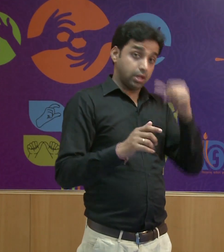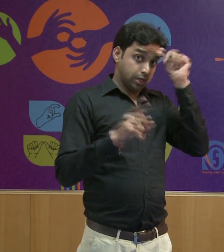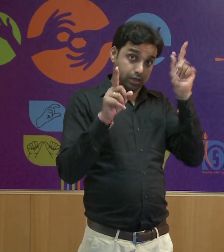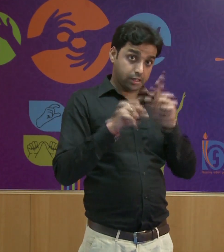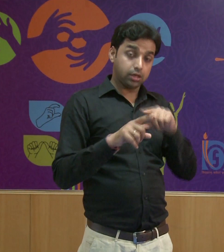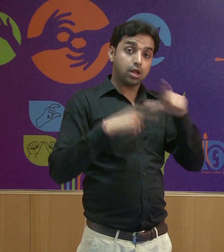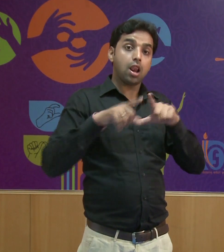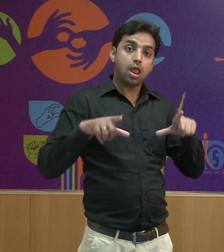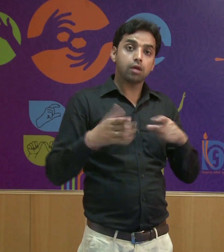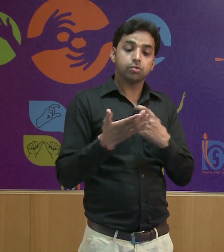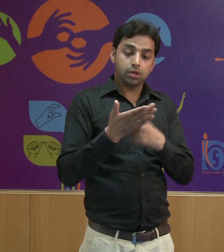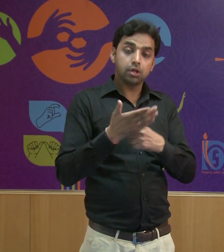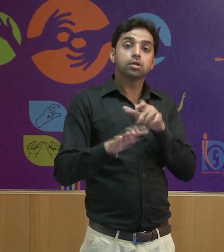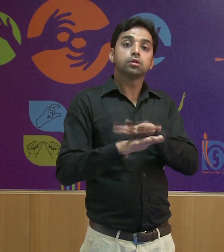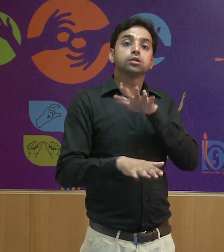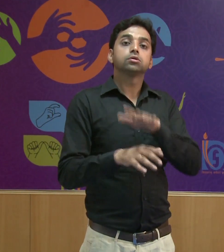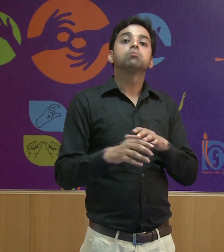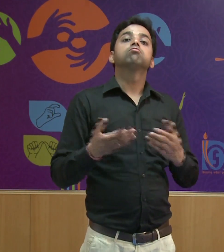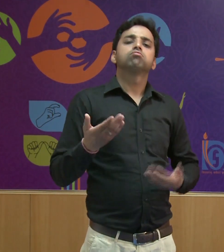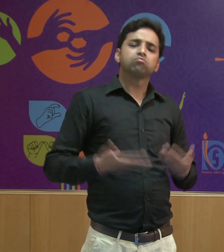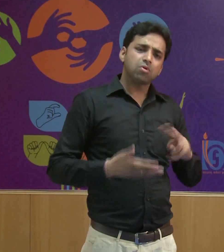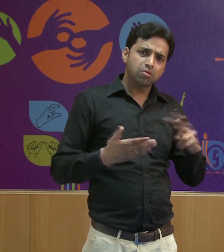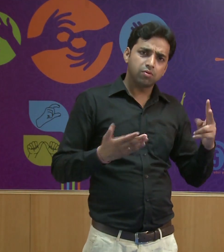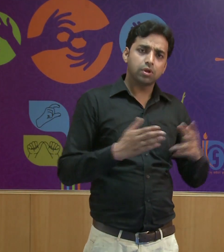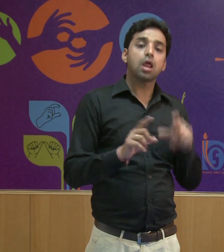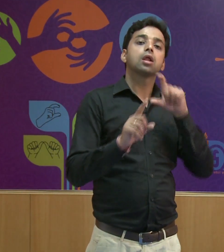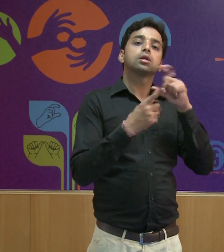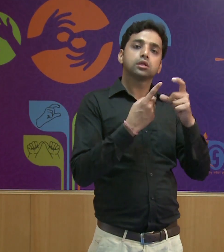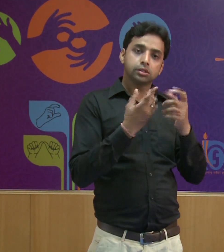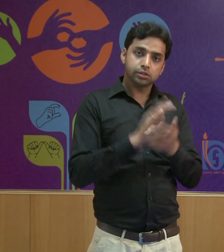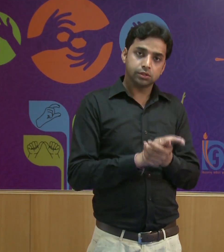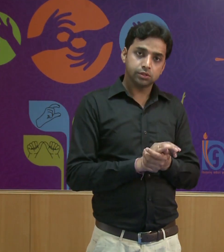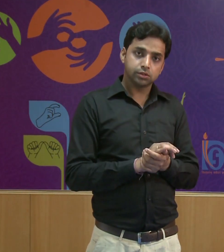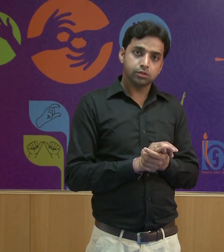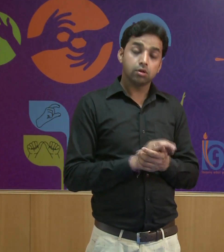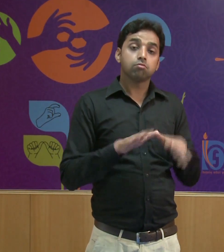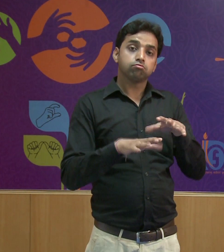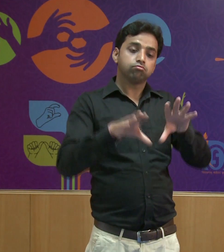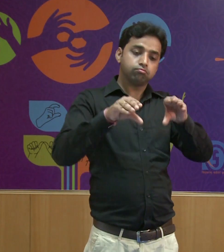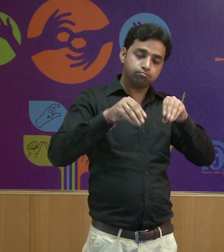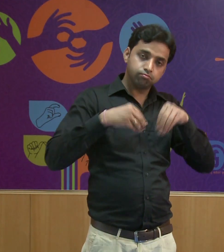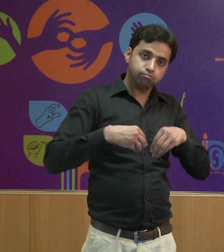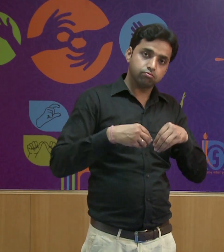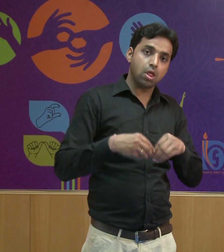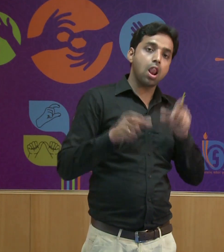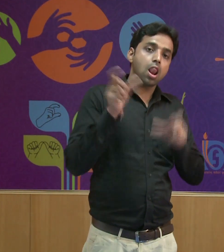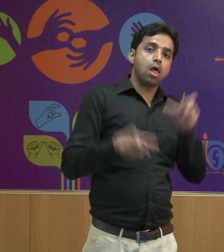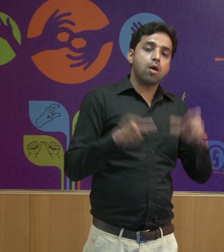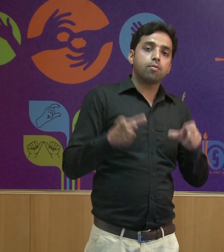religion, customs and traditions were adopted by the people of these